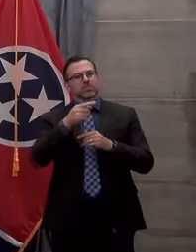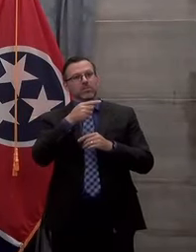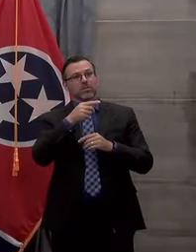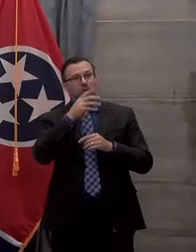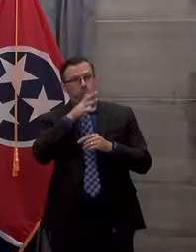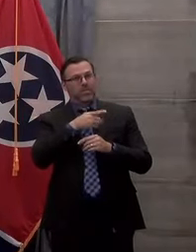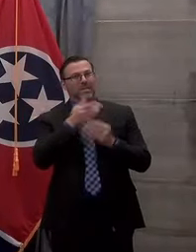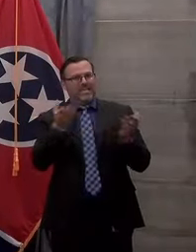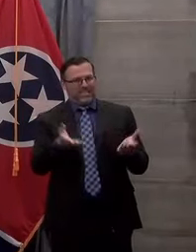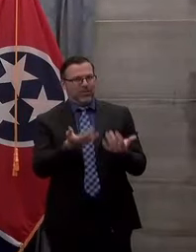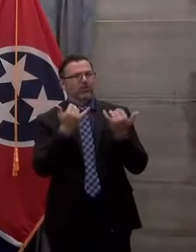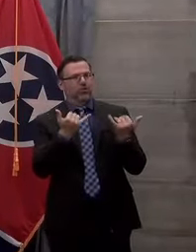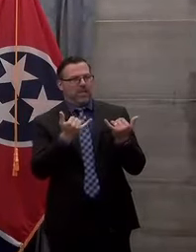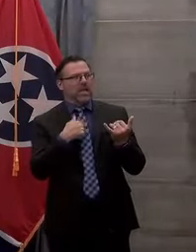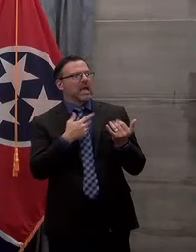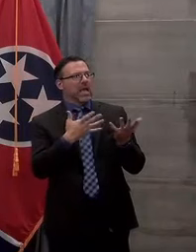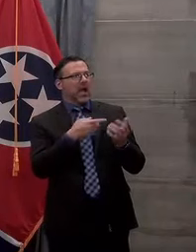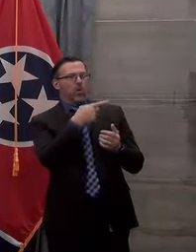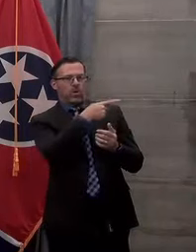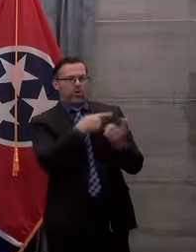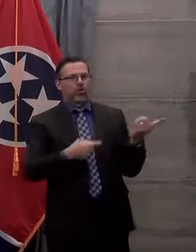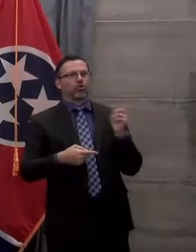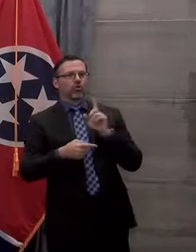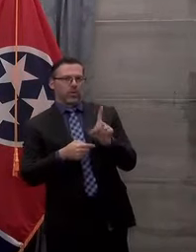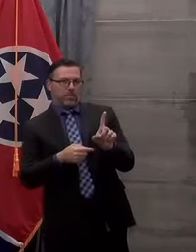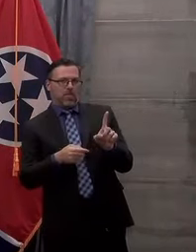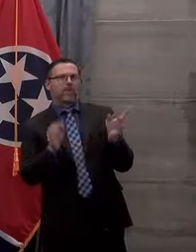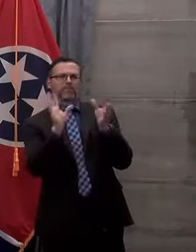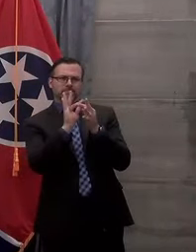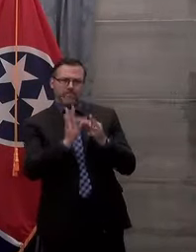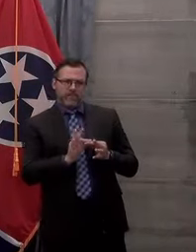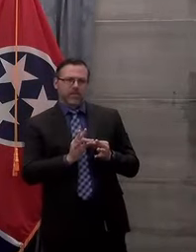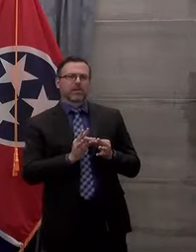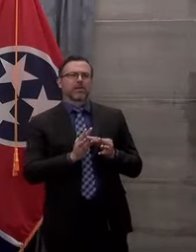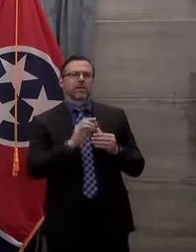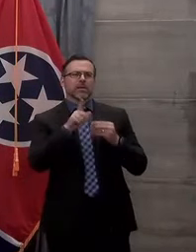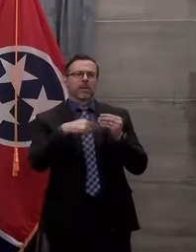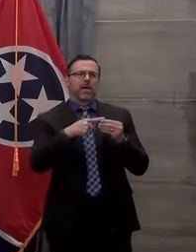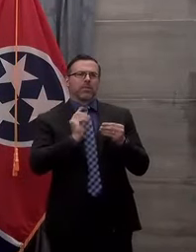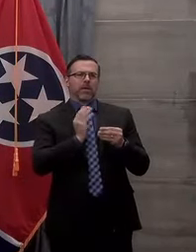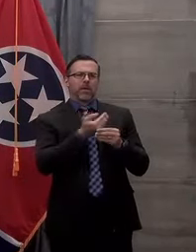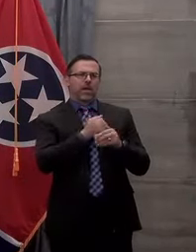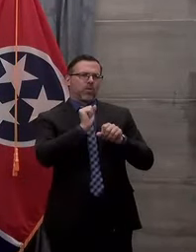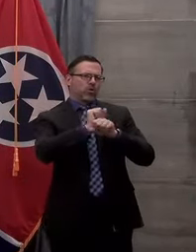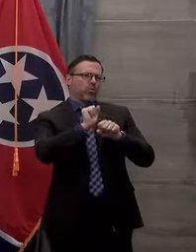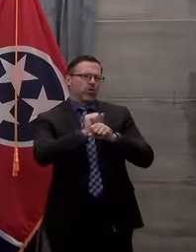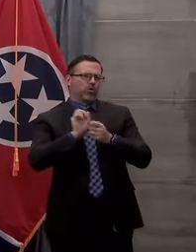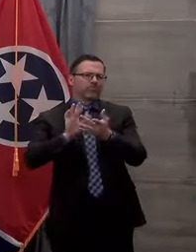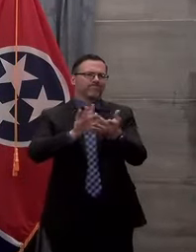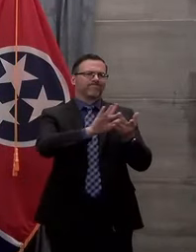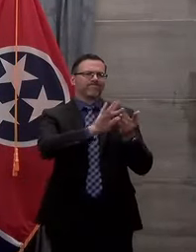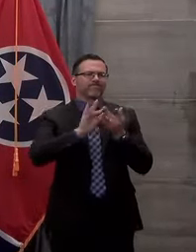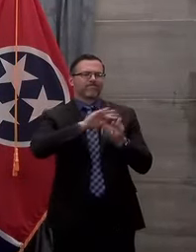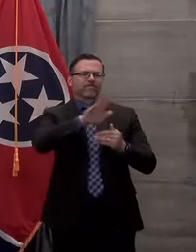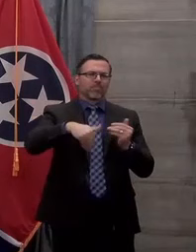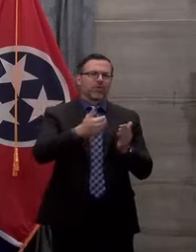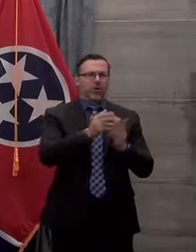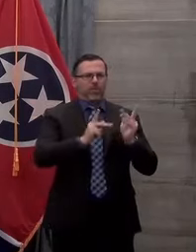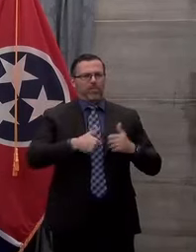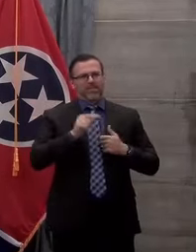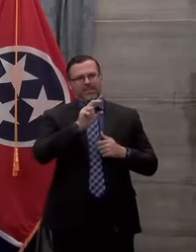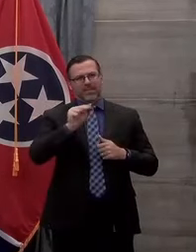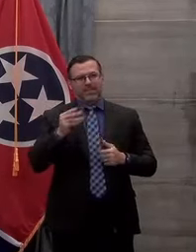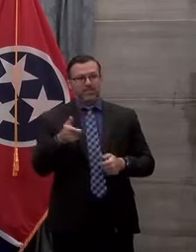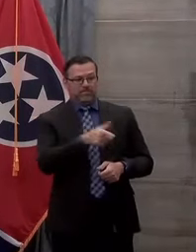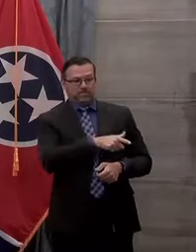to come up and say a few additional comments about our efforts to reach all Tennesseans. Dr. Lamar.